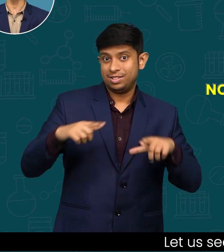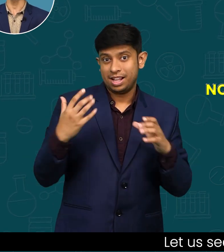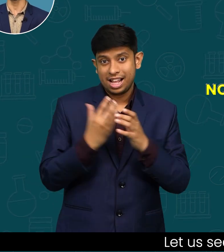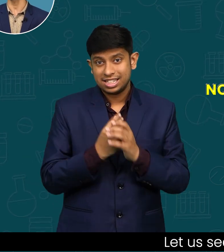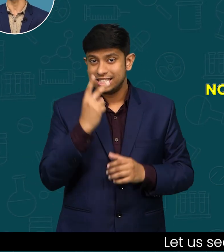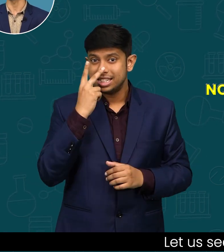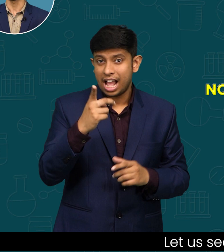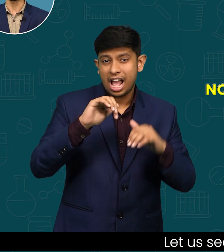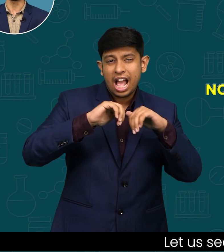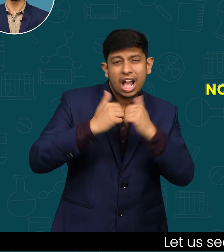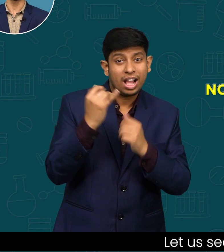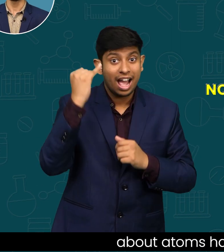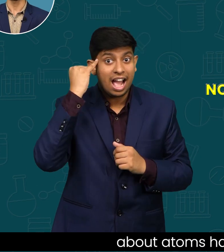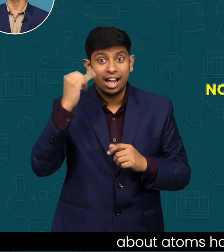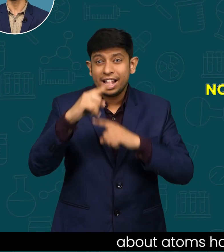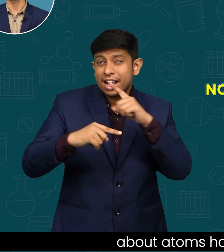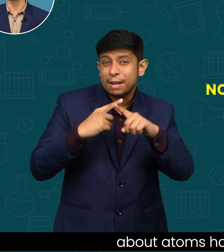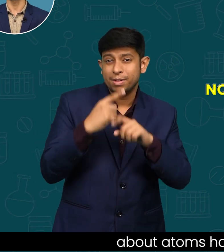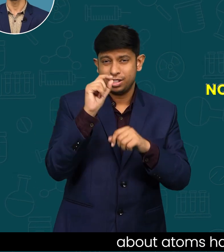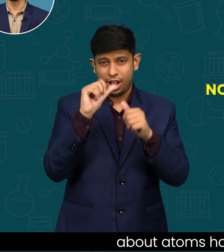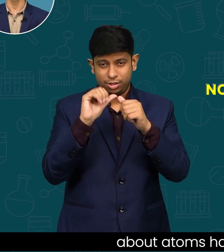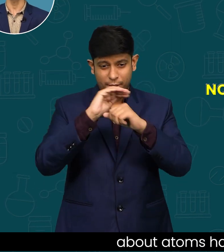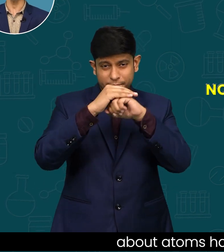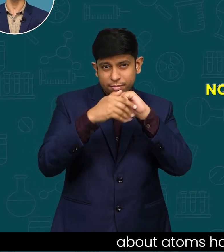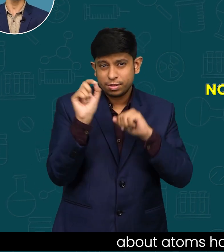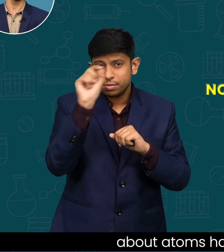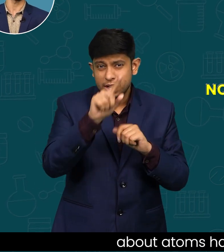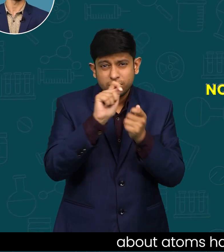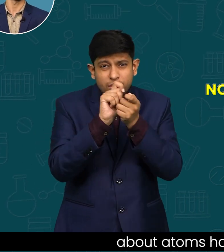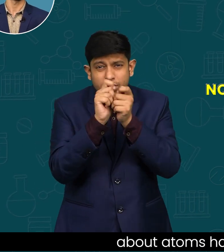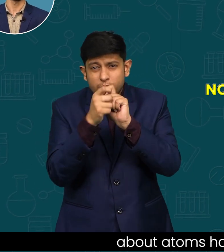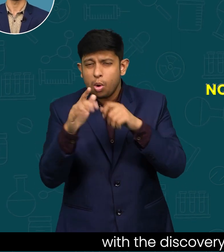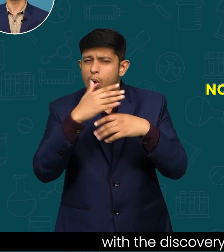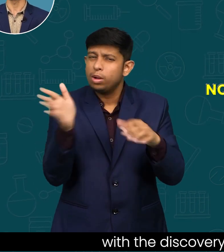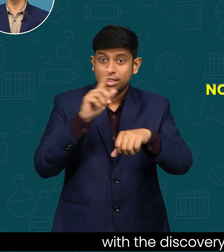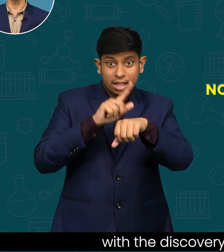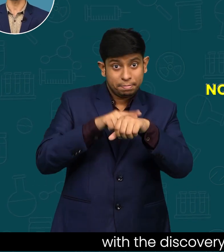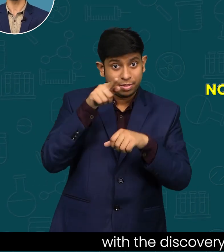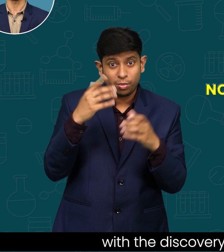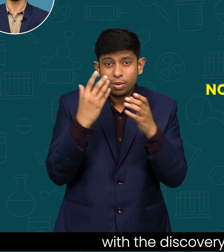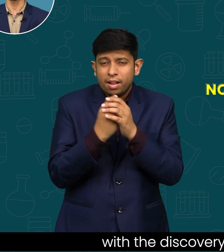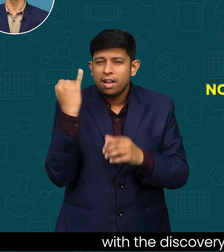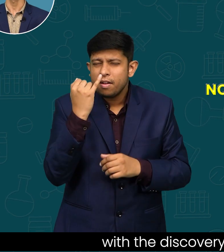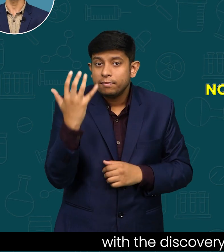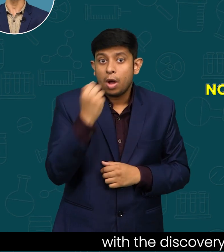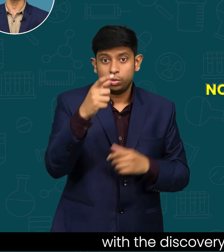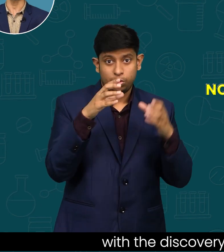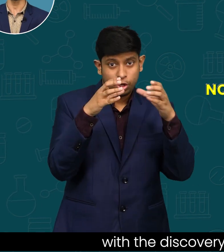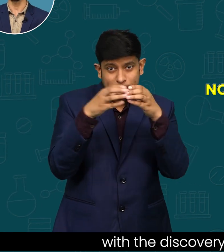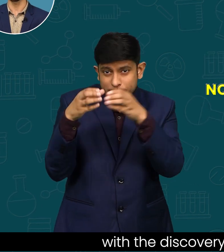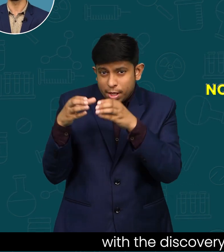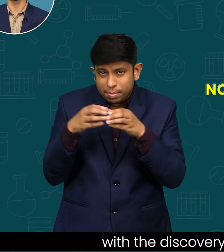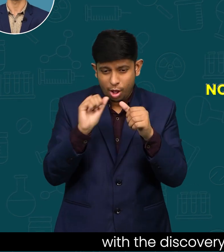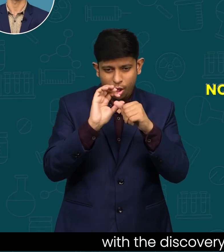Let us see how the ideas about atoms have changed over time with the discovery of